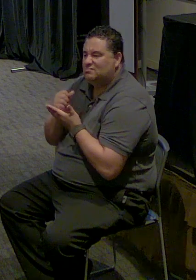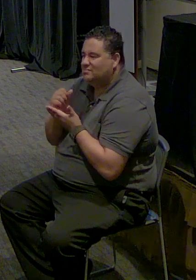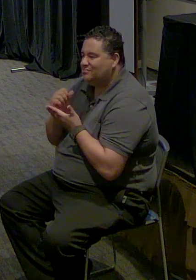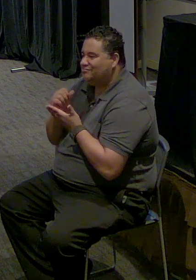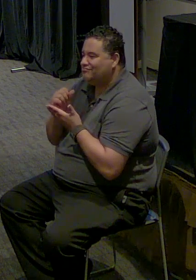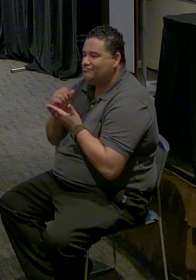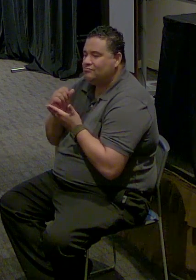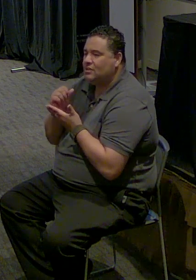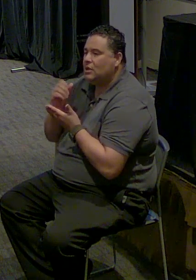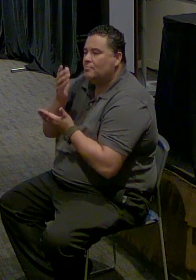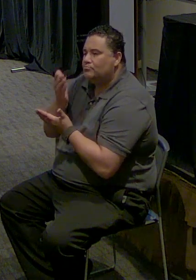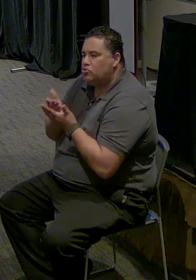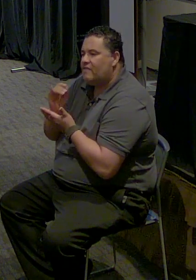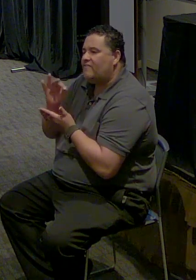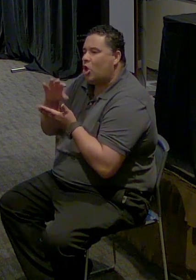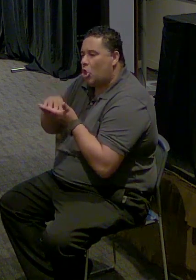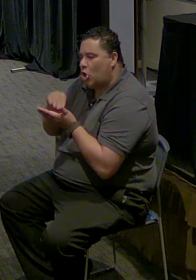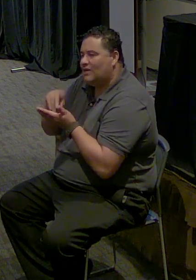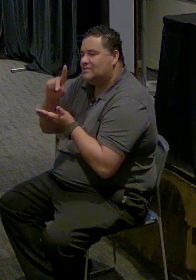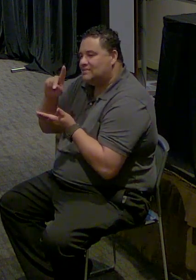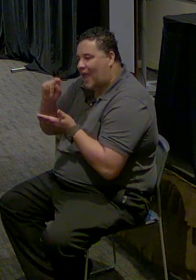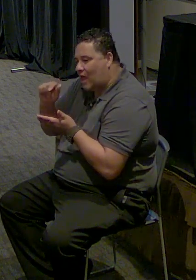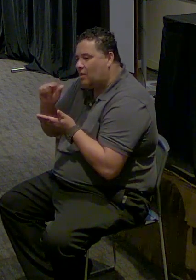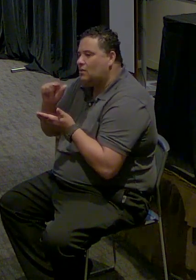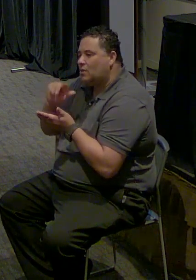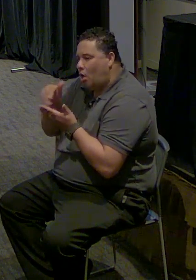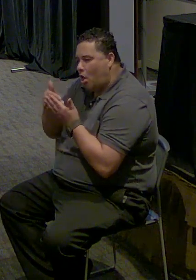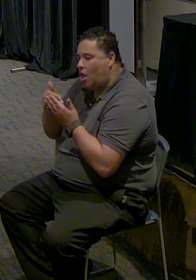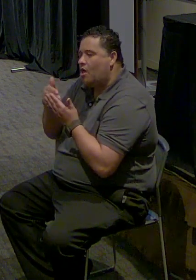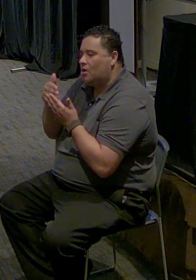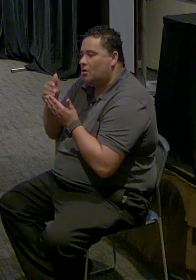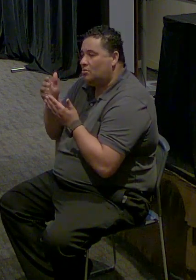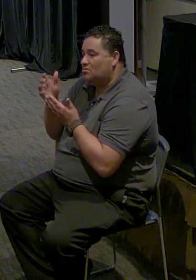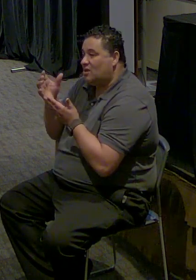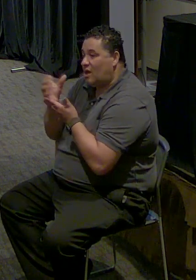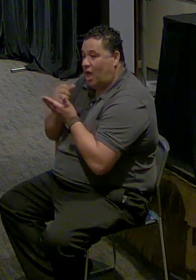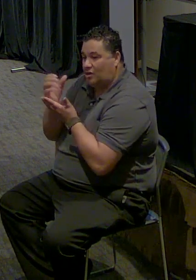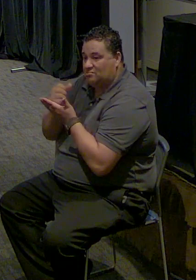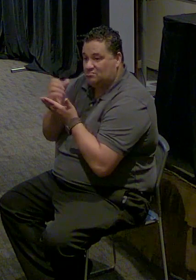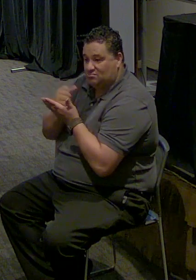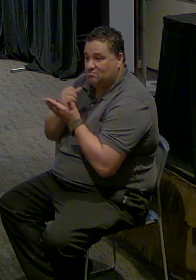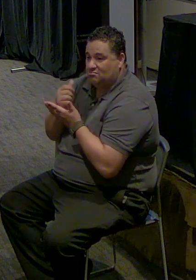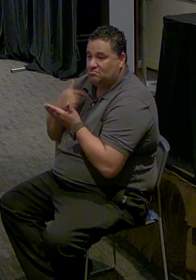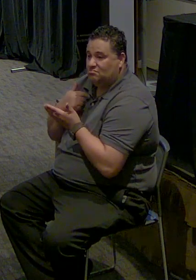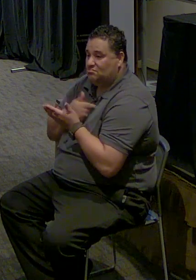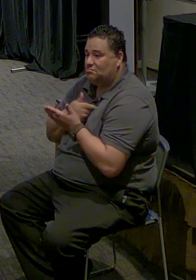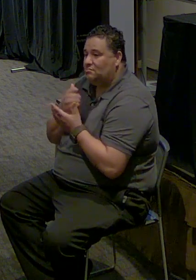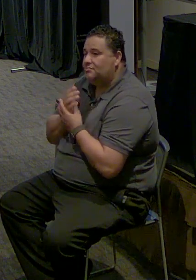we collect our proof of learning data, all of the data that we collect for our performance indicators, we collect. And we have